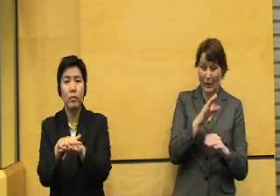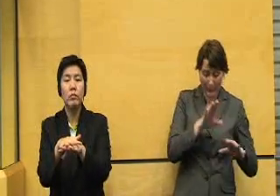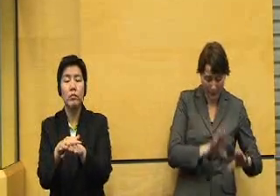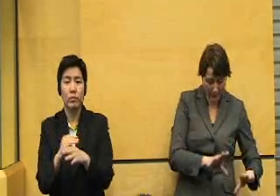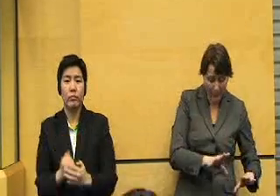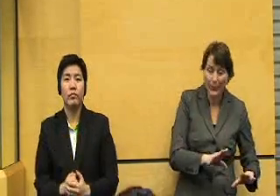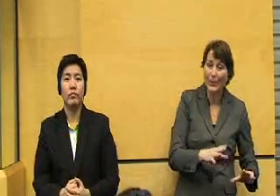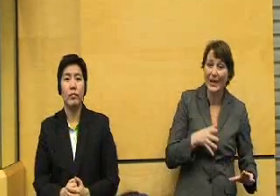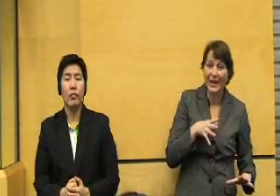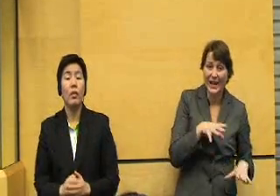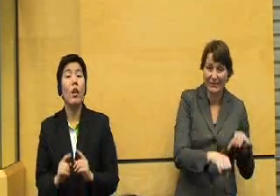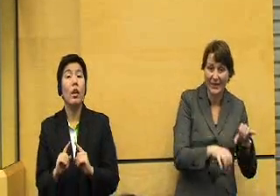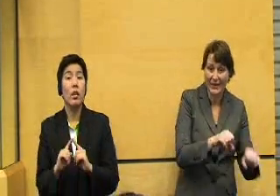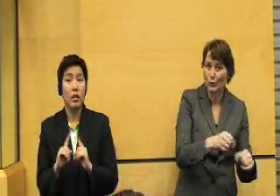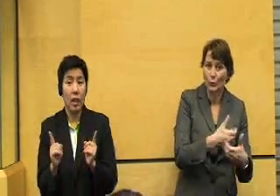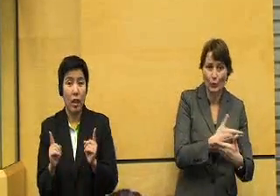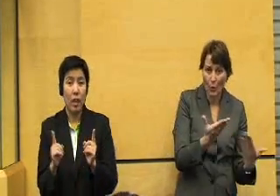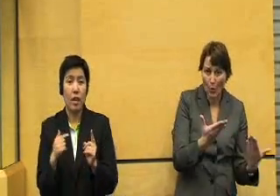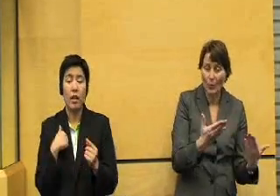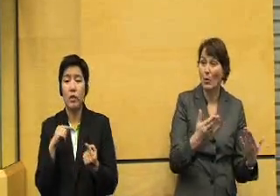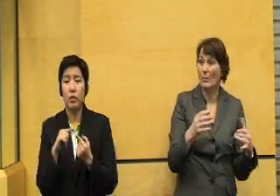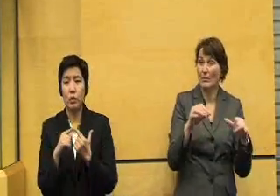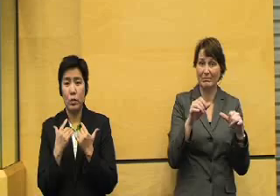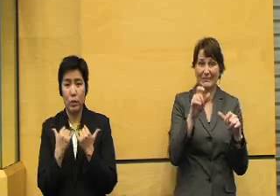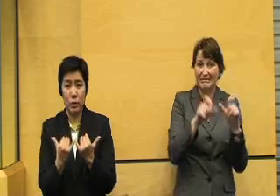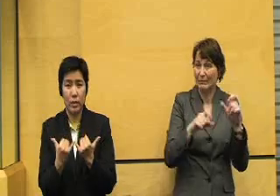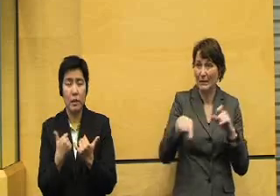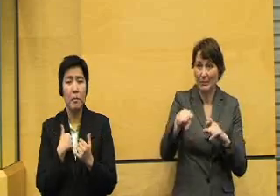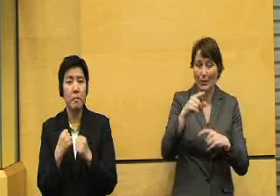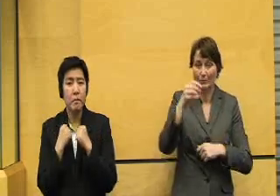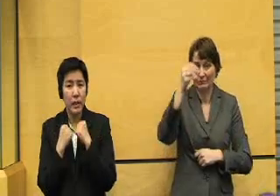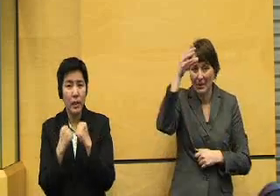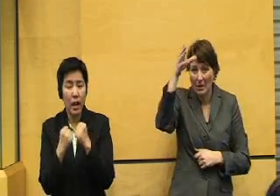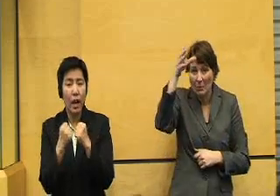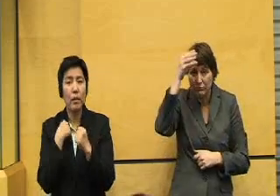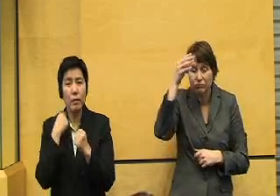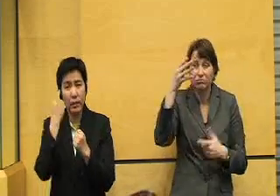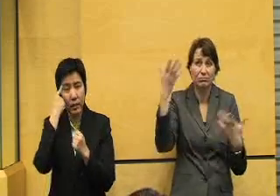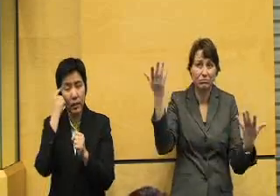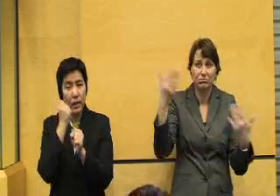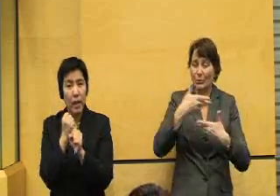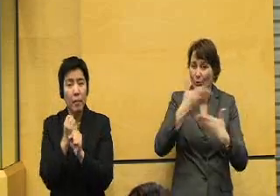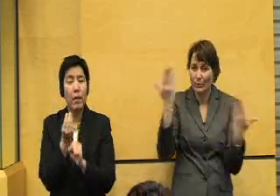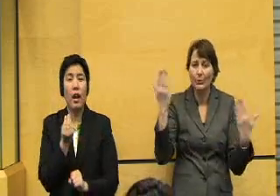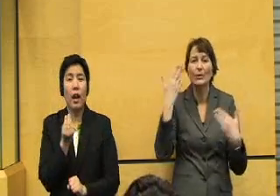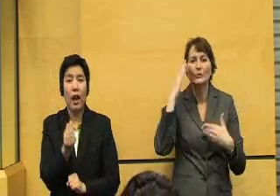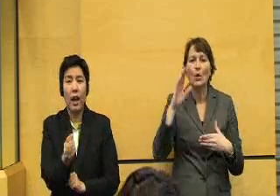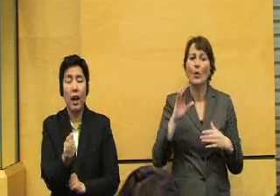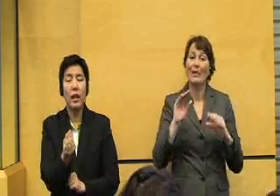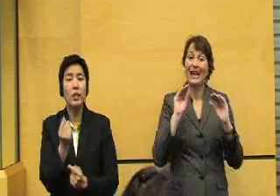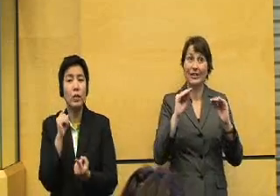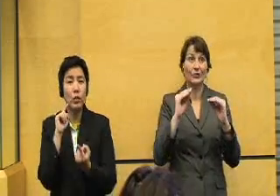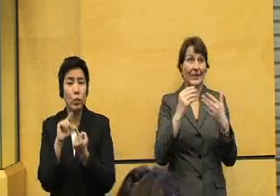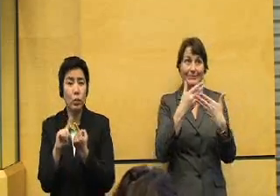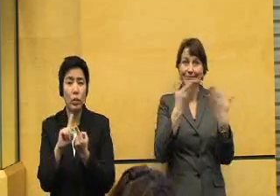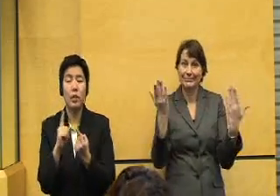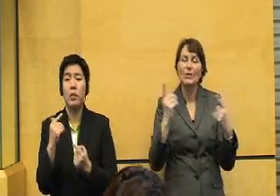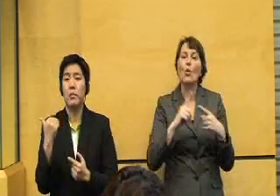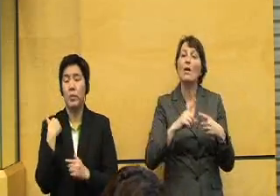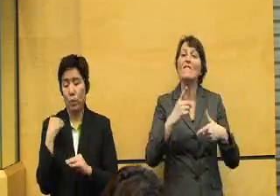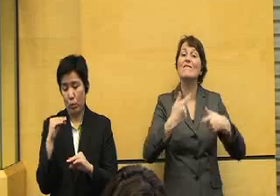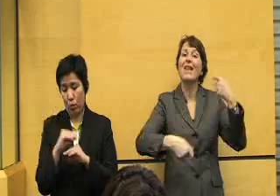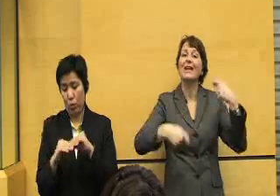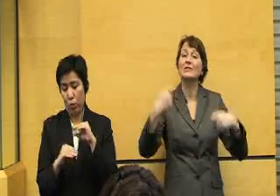inadequate resource and personnel, shortage of excessive equipment and schools, and lack of highly flexible